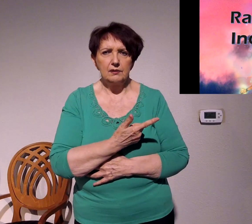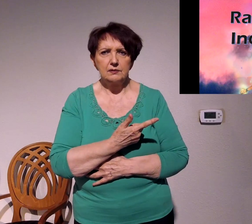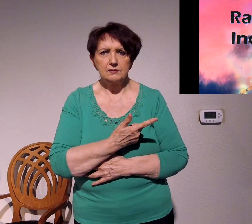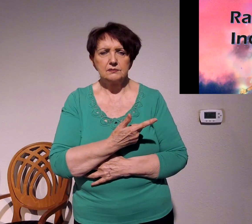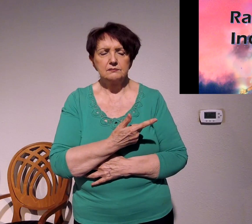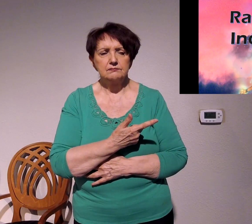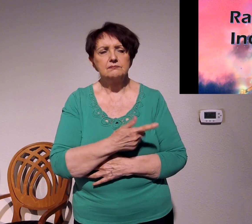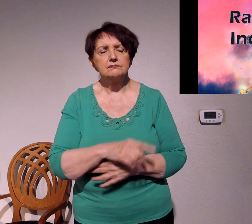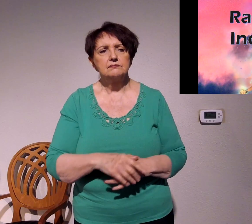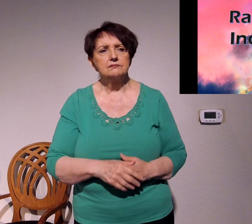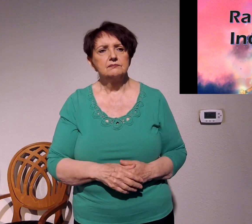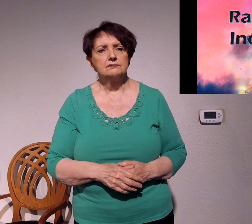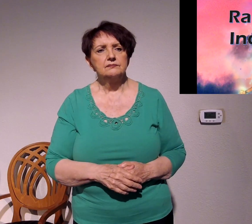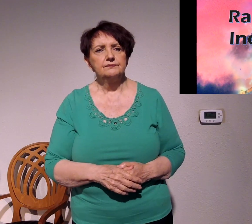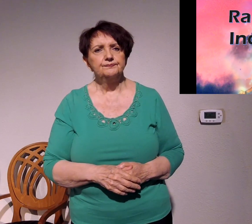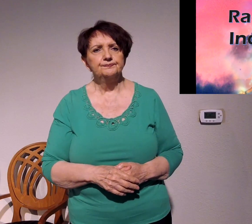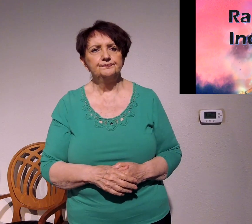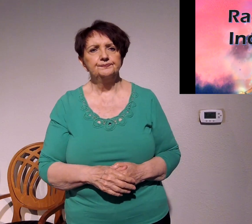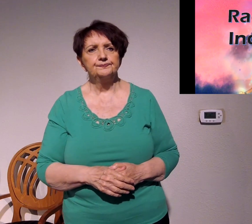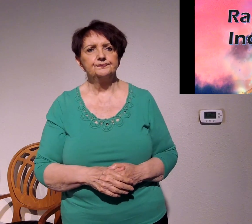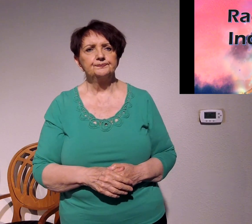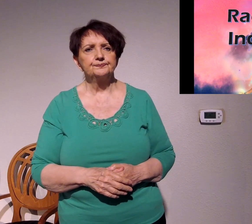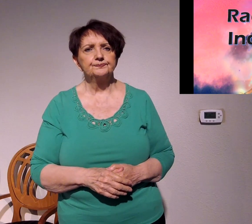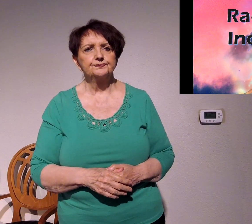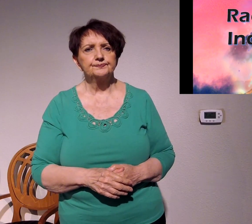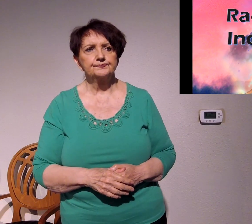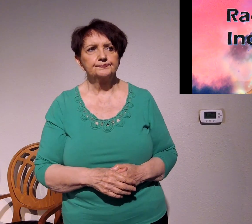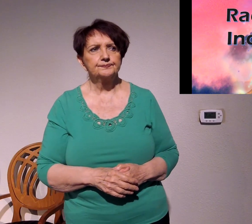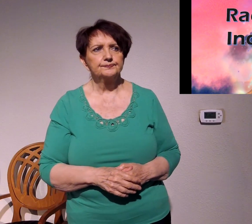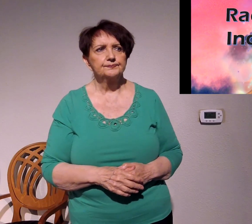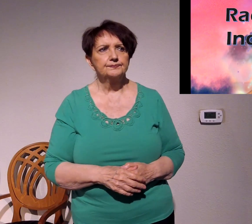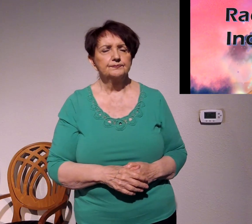radically inclusive. And